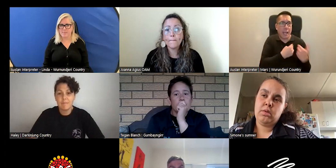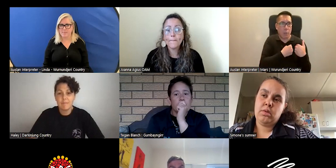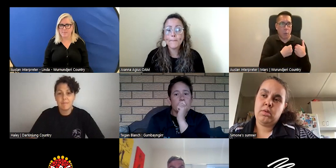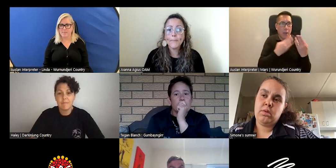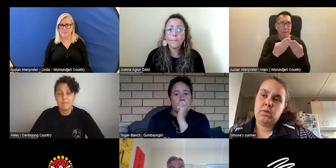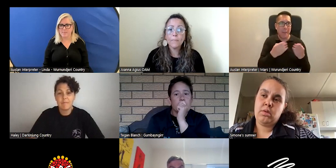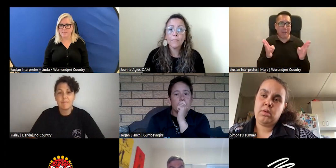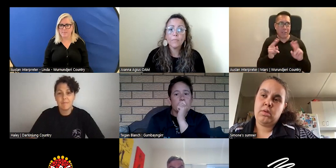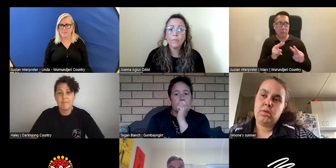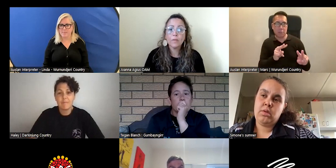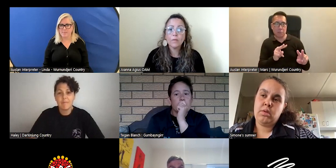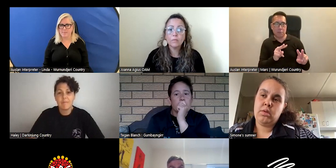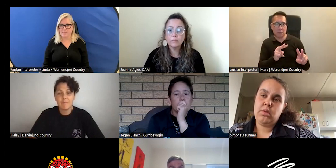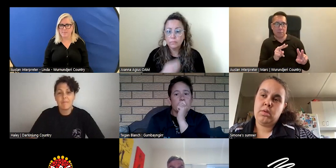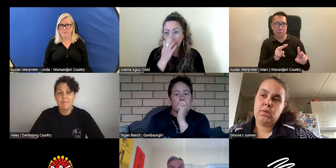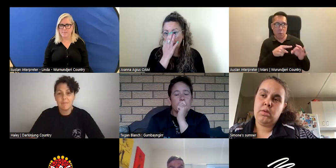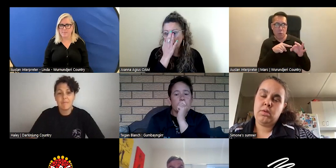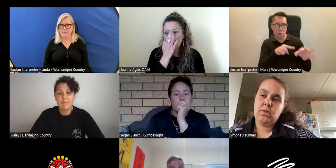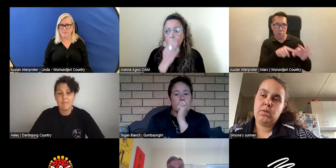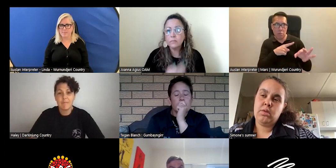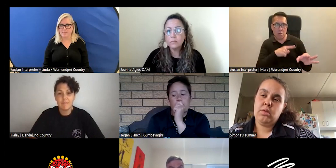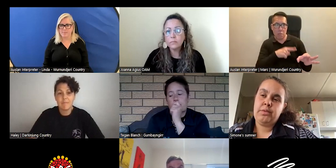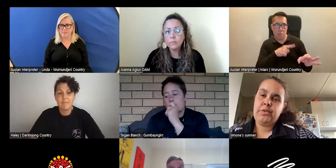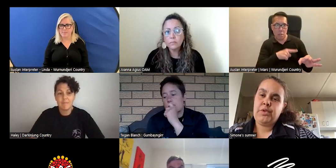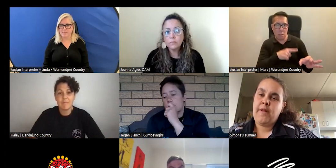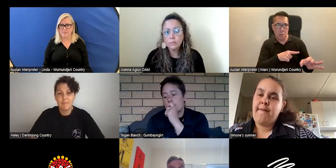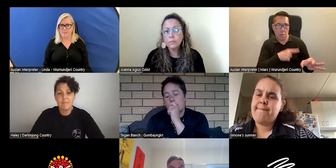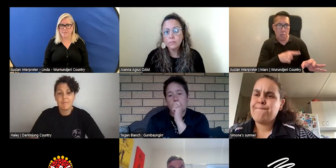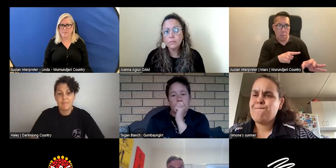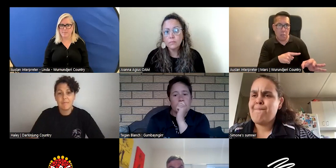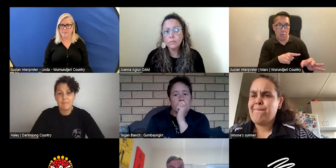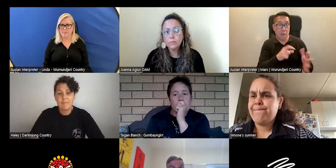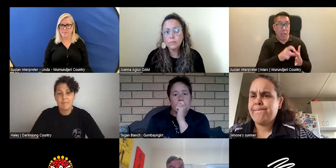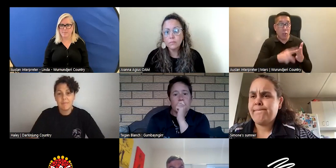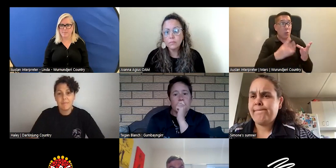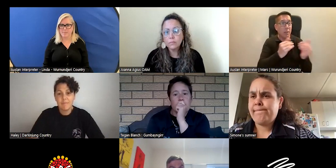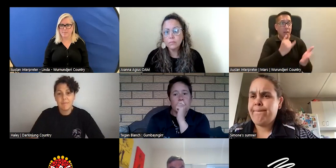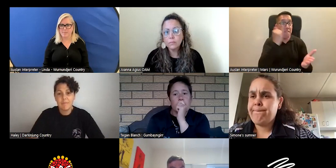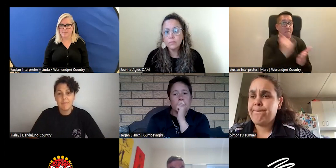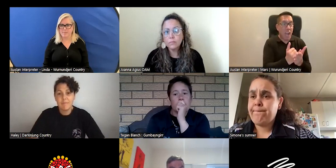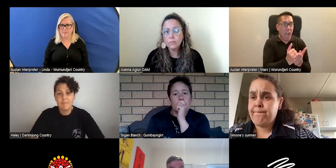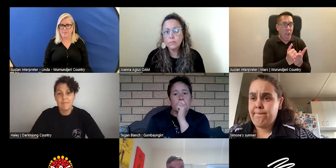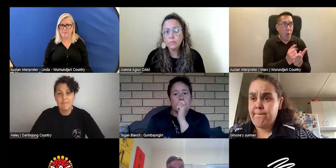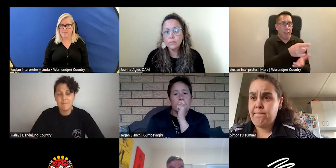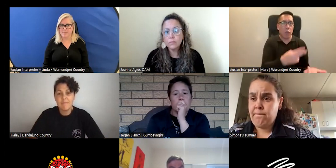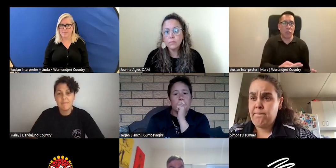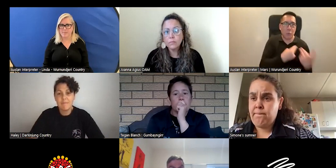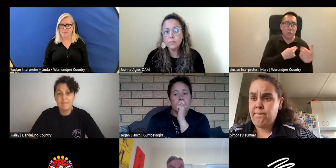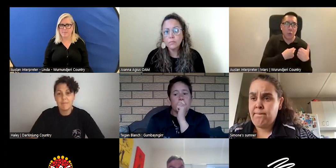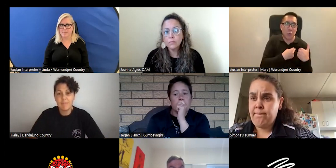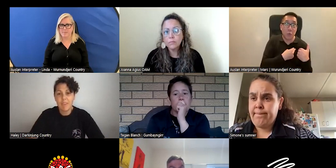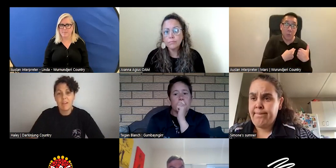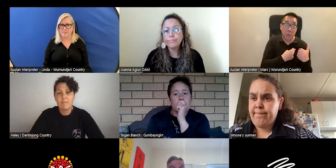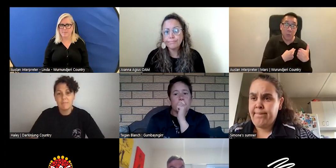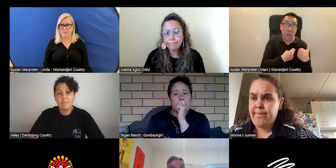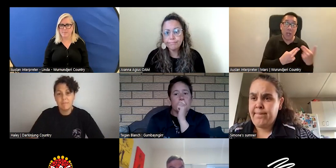publicly scrutinised, because if they do something and it doesn't work, they have to answer to it, and they answer